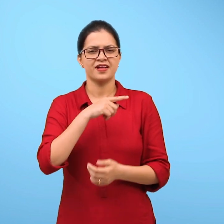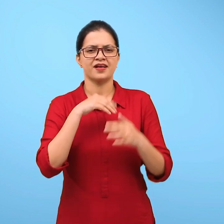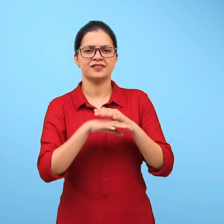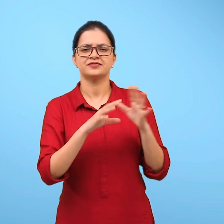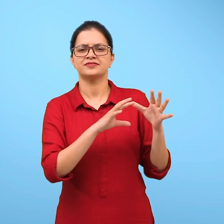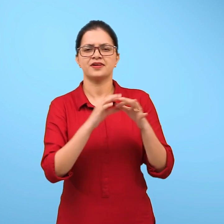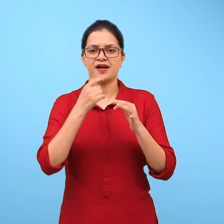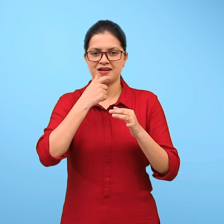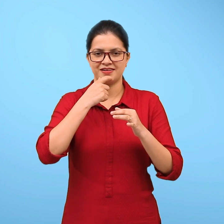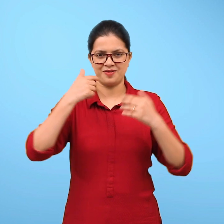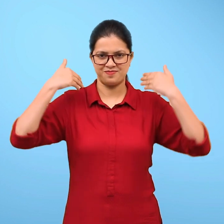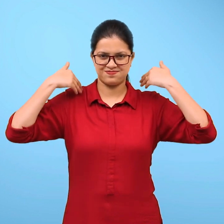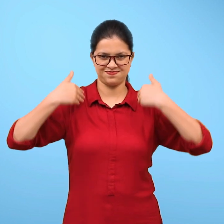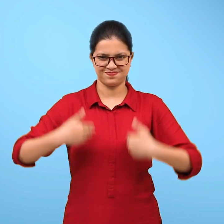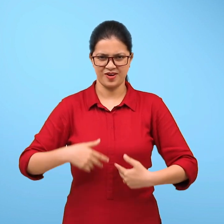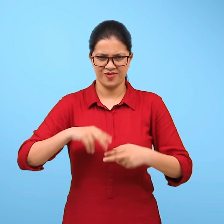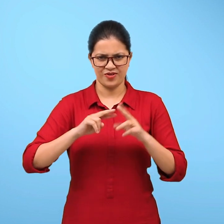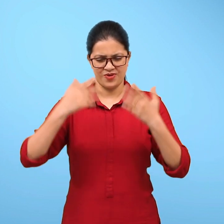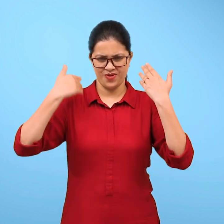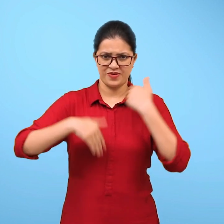There are some additional parts of the skeleton